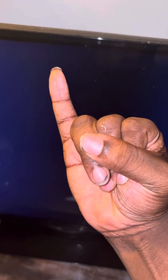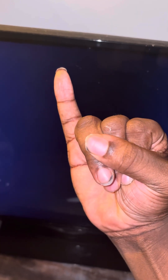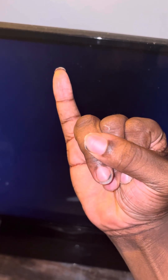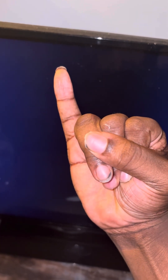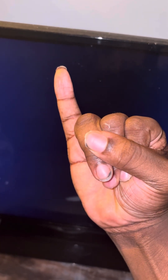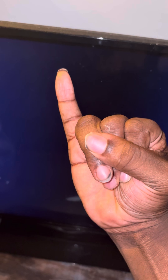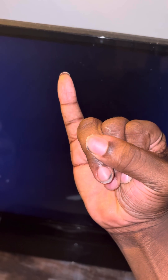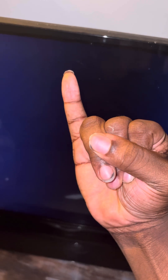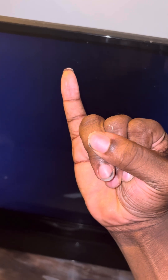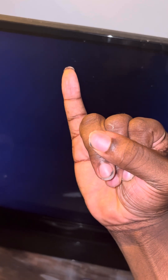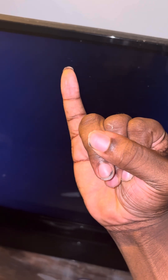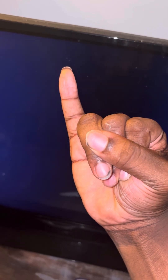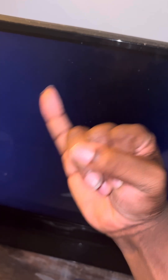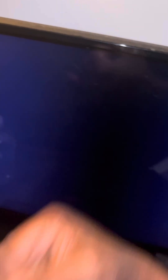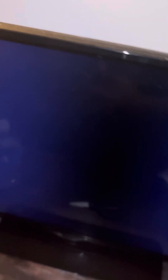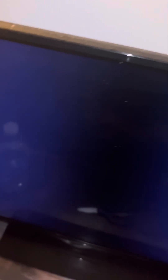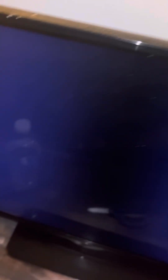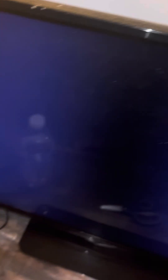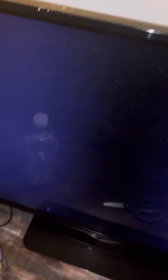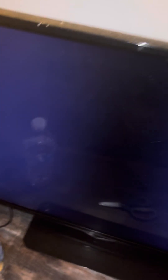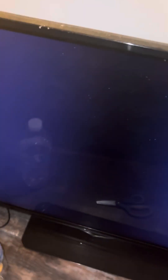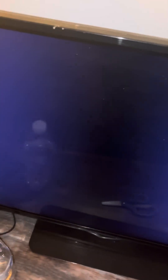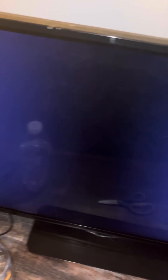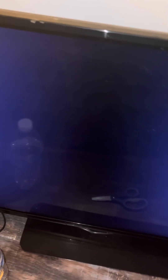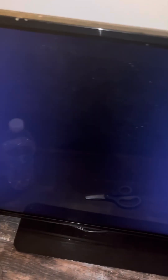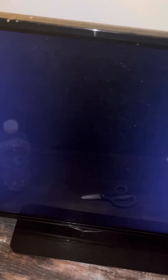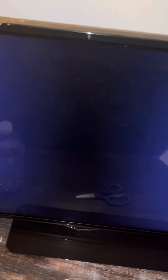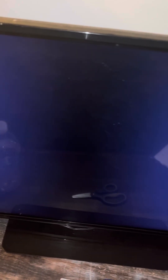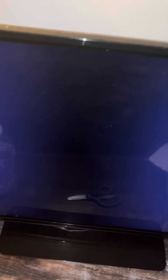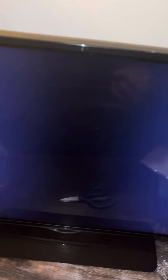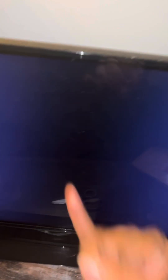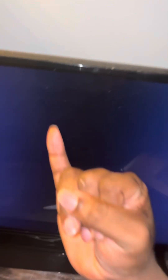Turn to page 4, the page with the 4 in the circle at the top.